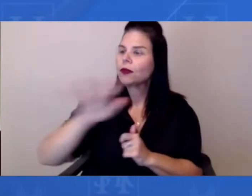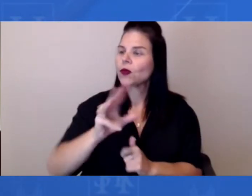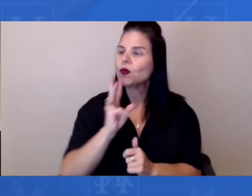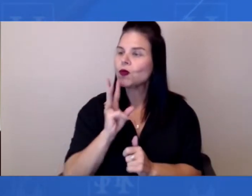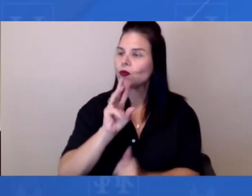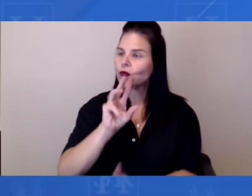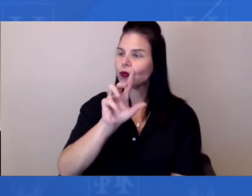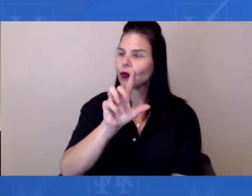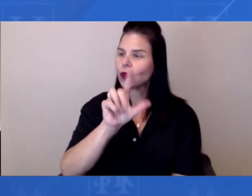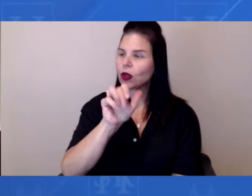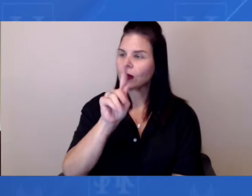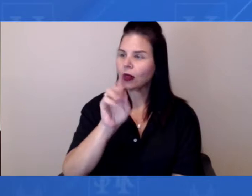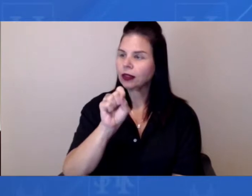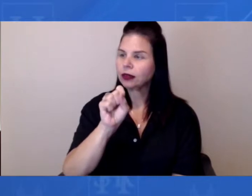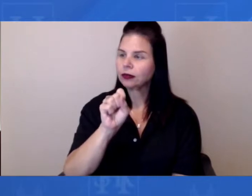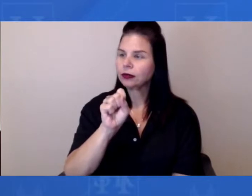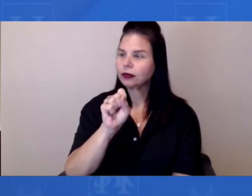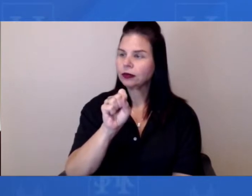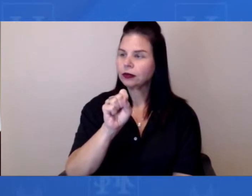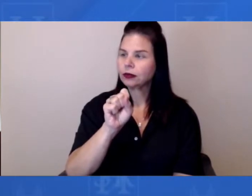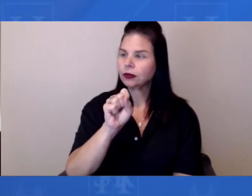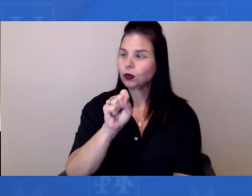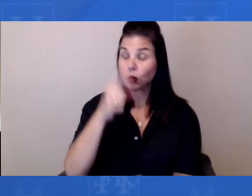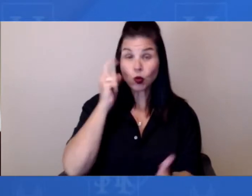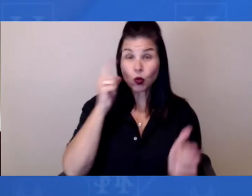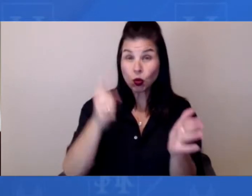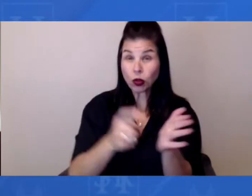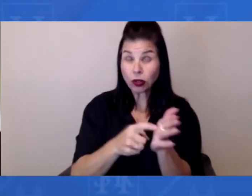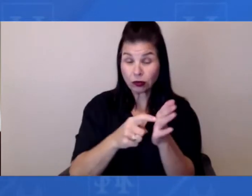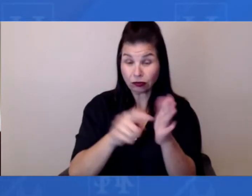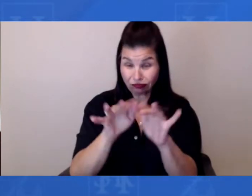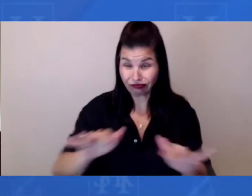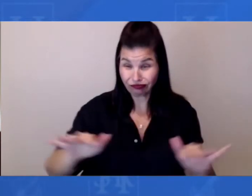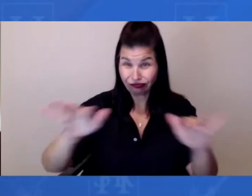Between the Lakes Purchase,